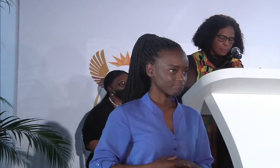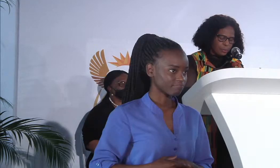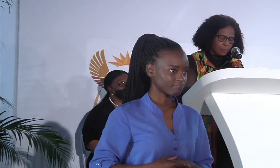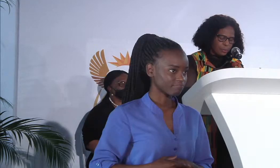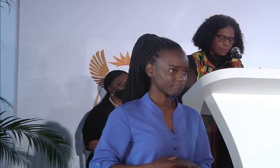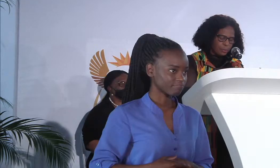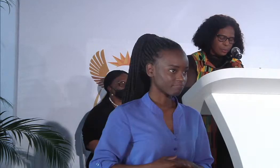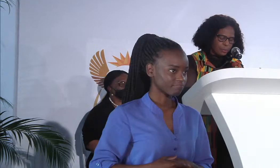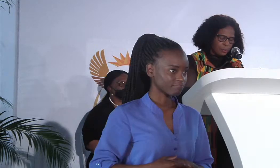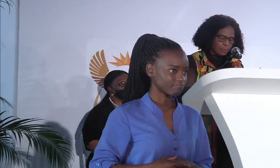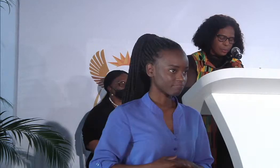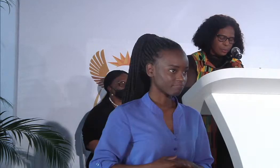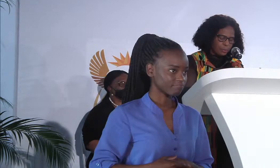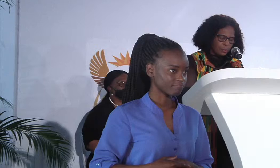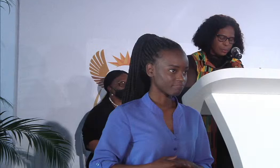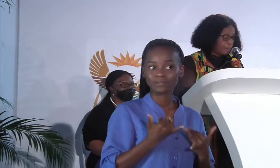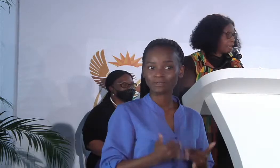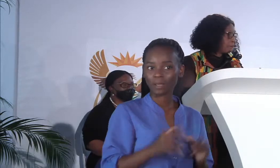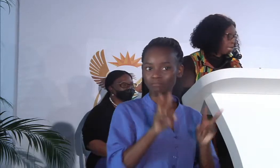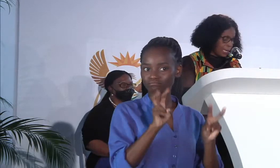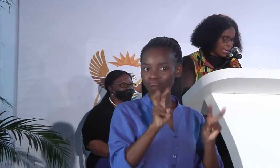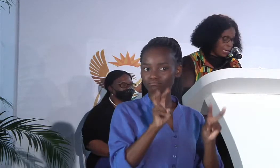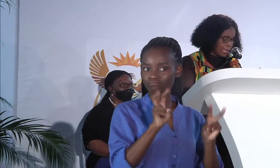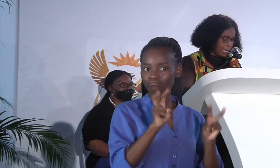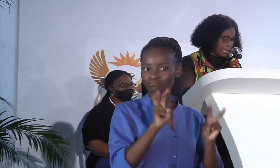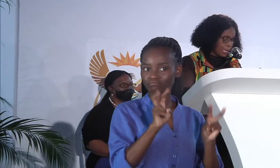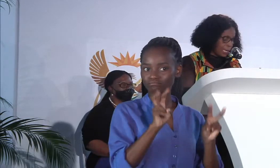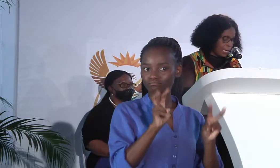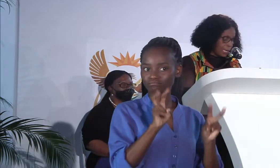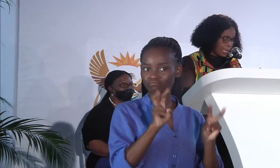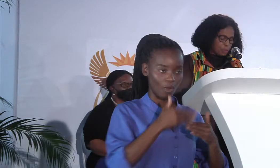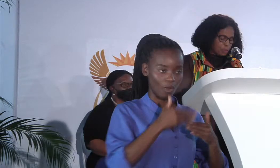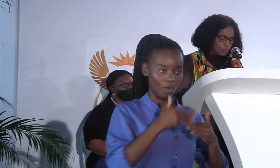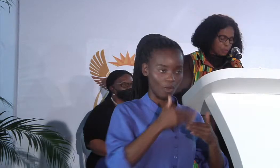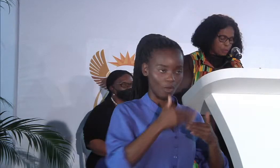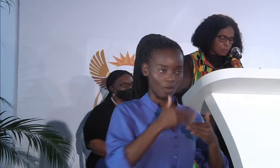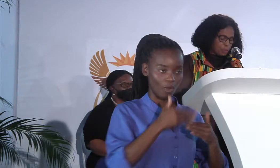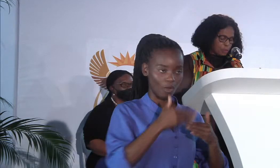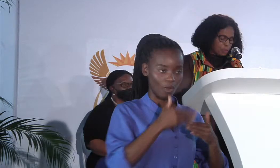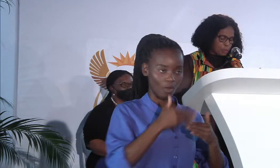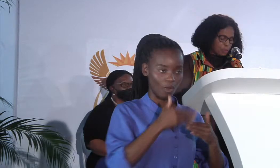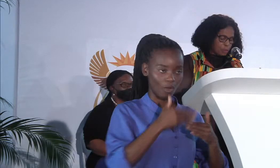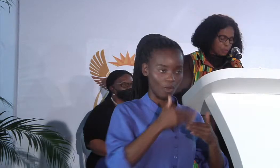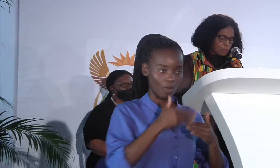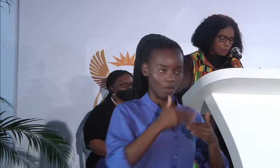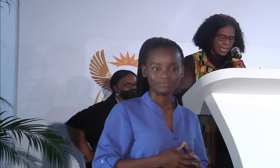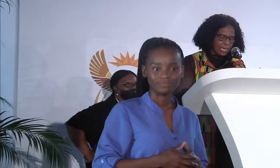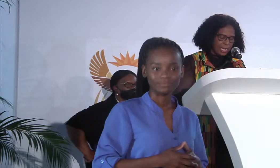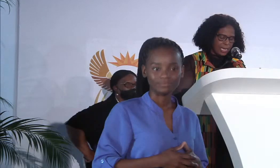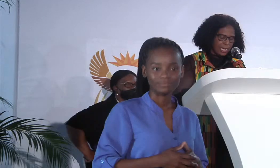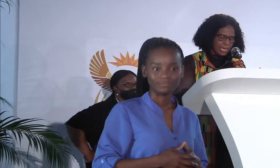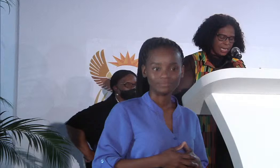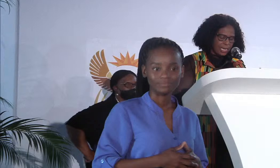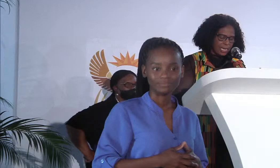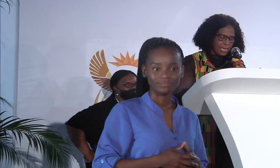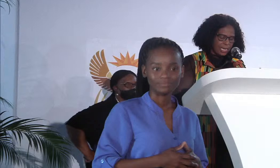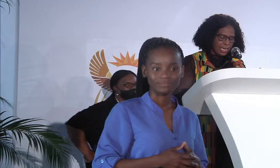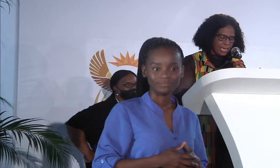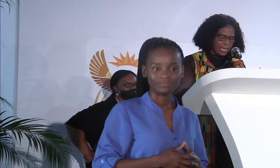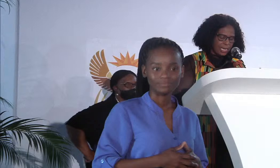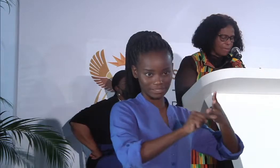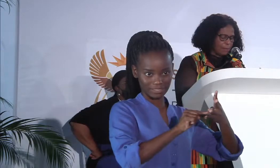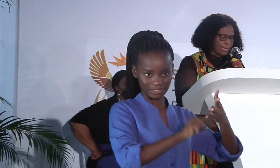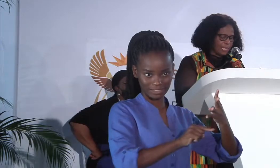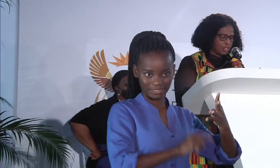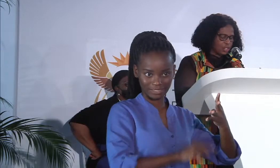SANPUD today is based on different pillars. Each pillar has clearly spelled out strategies whose